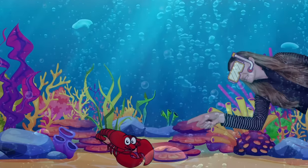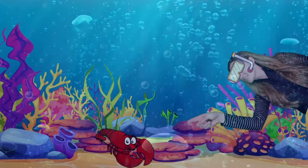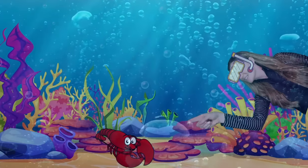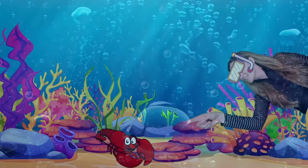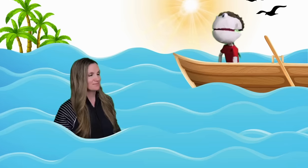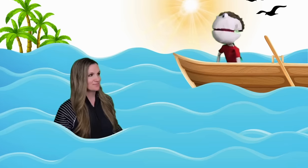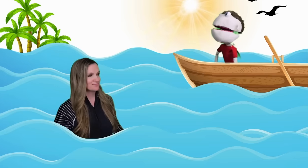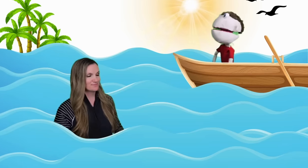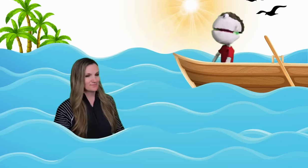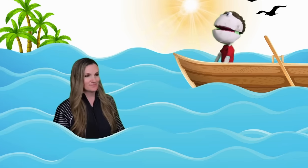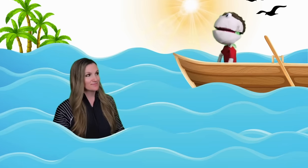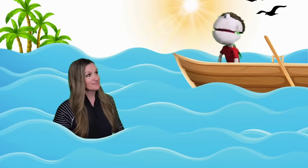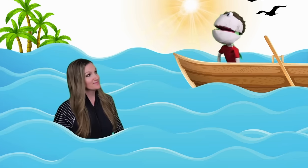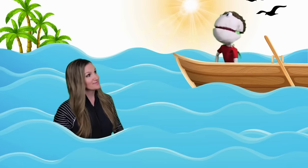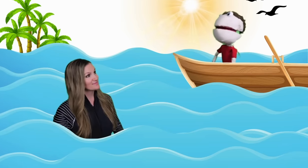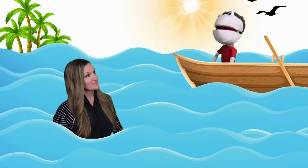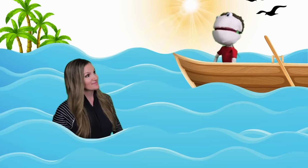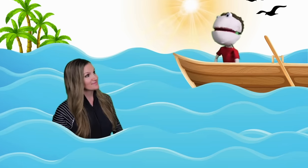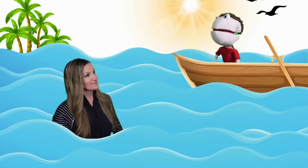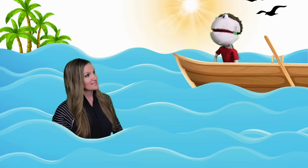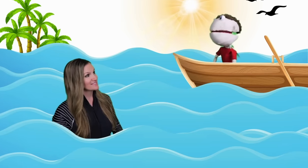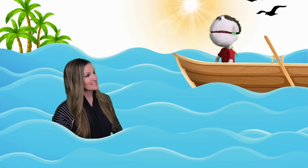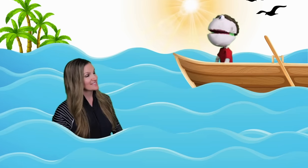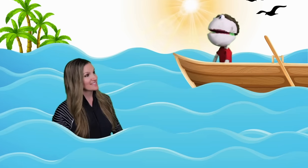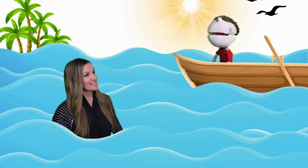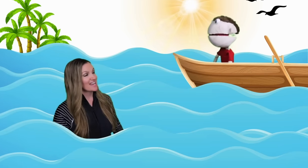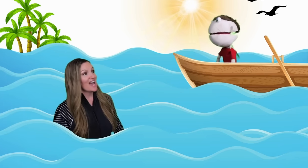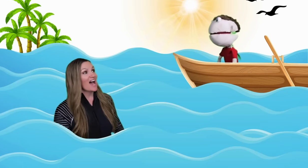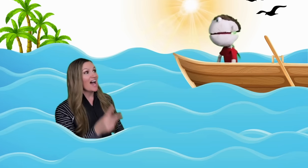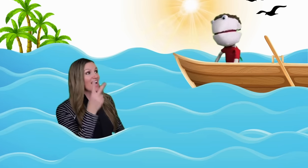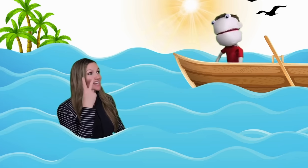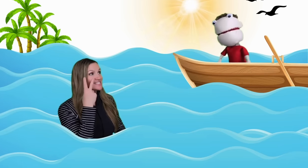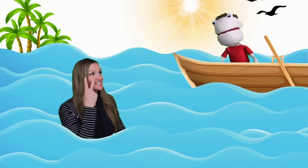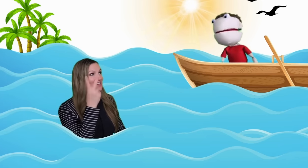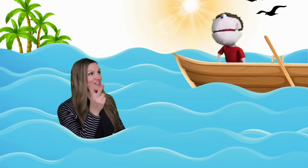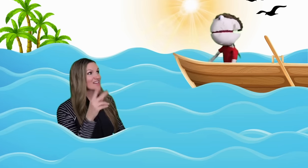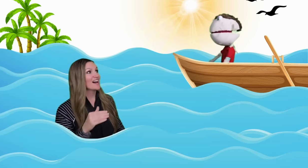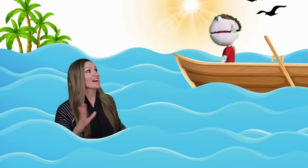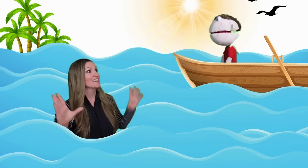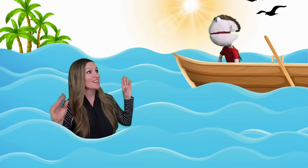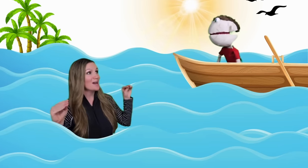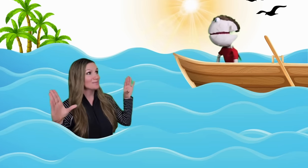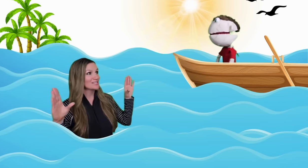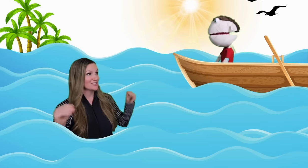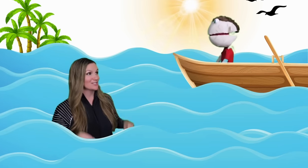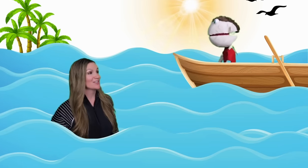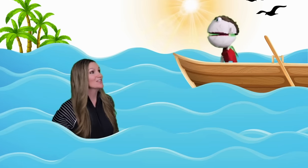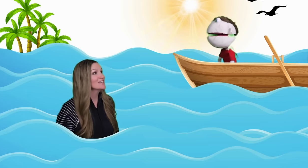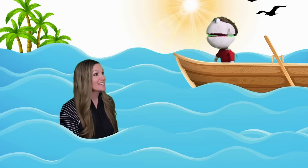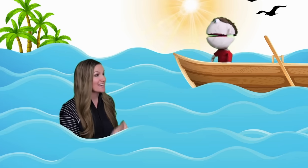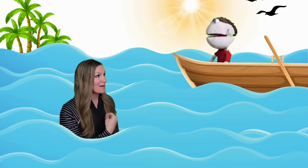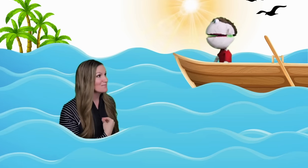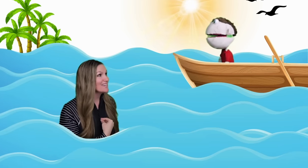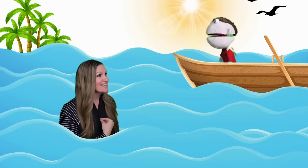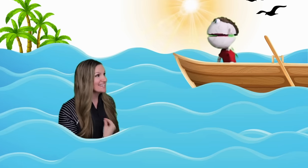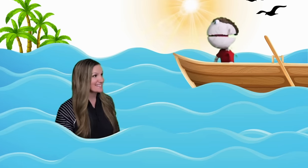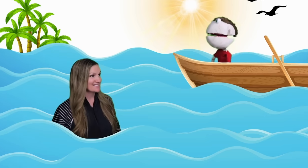Whale! Hey, Miss Magic, what did you see? I saw a lobster looking at me. You saw